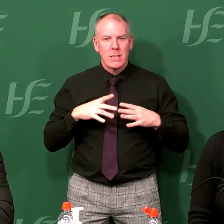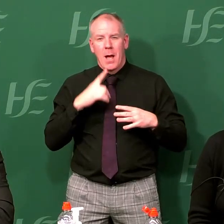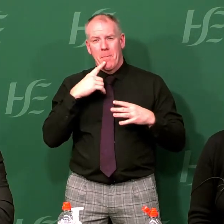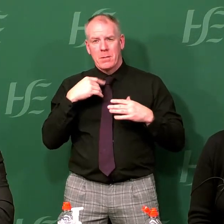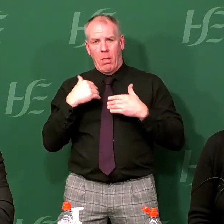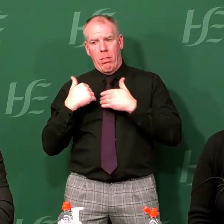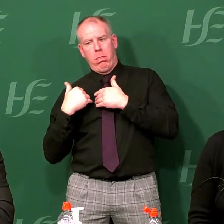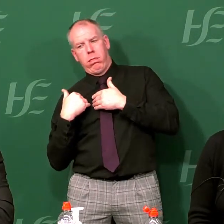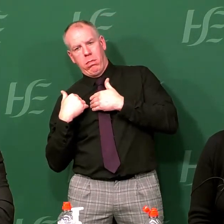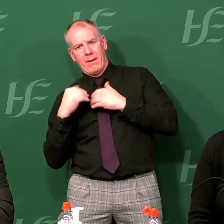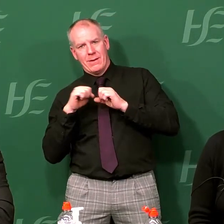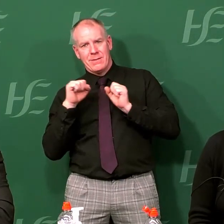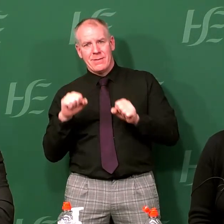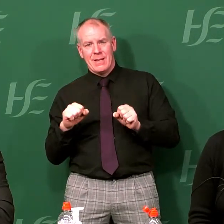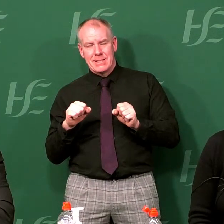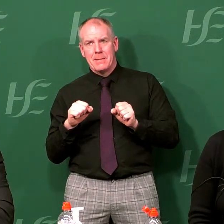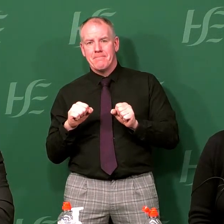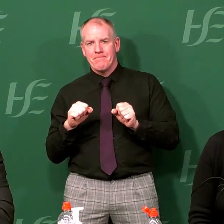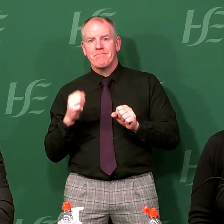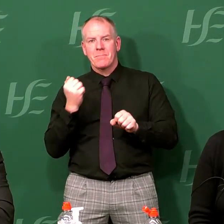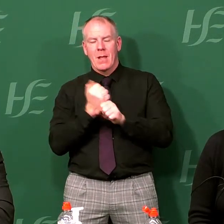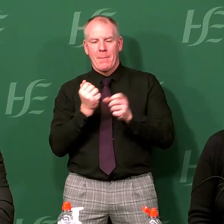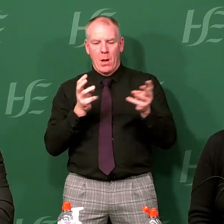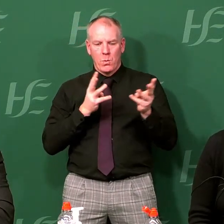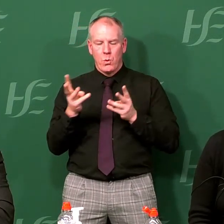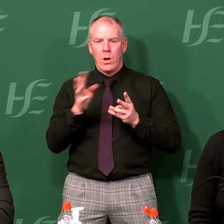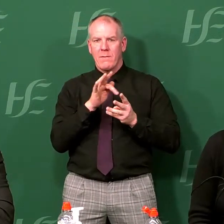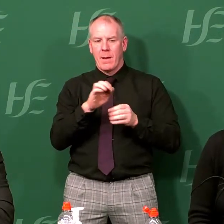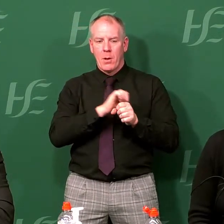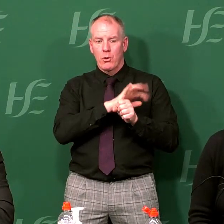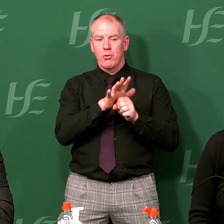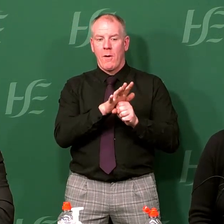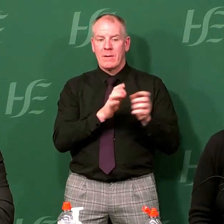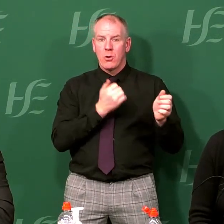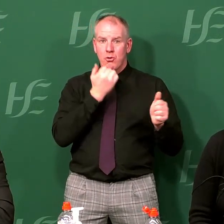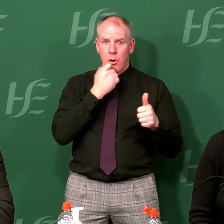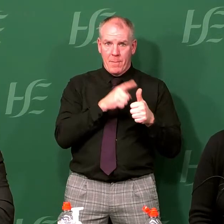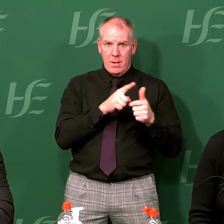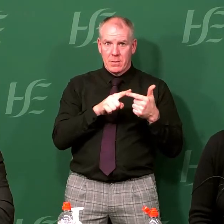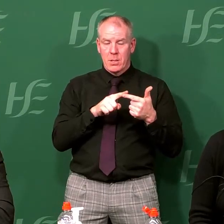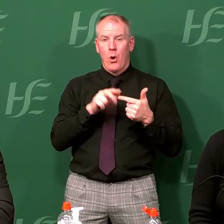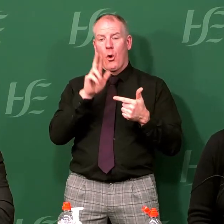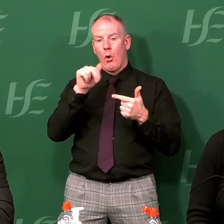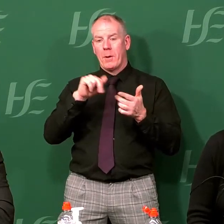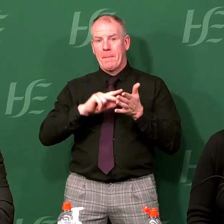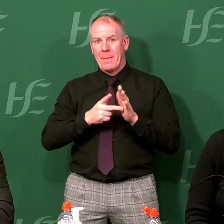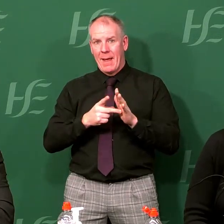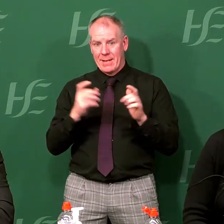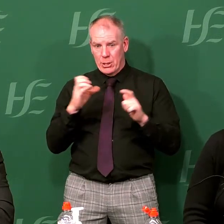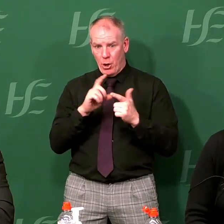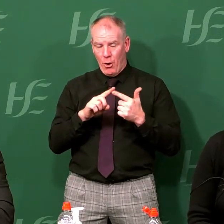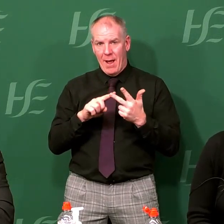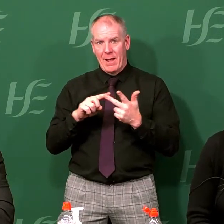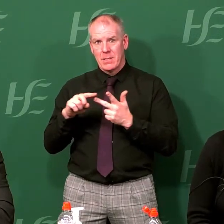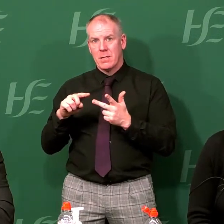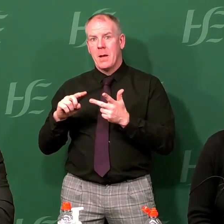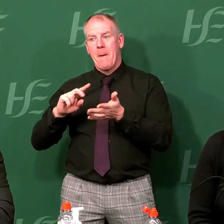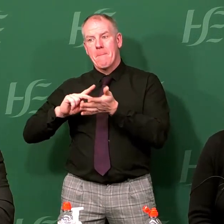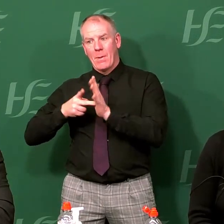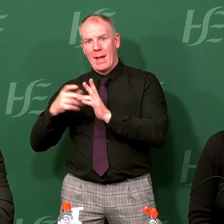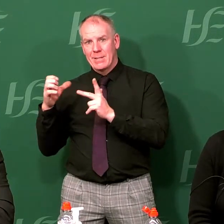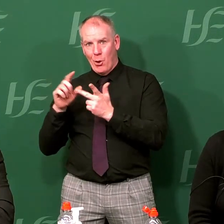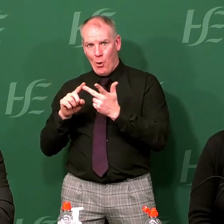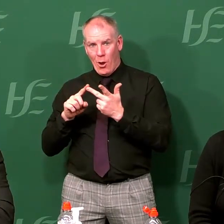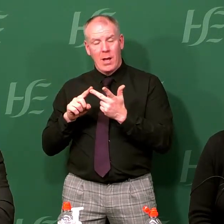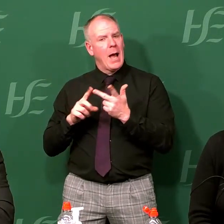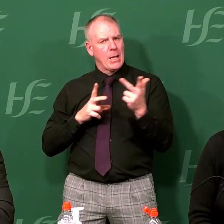on our system, it is about that triangulation between the COVID numbers, the unscheduled care and the electives. And yes, we've been doing actually